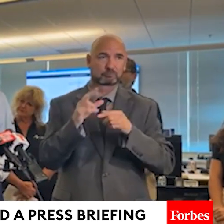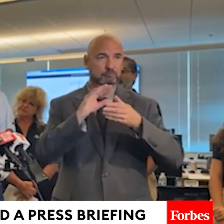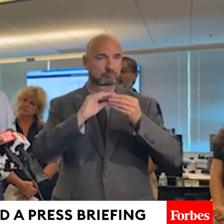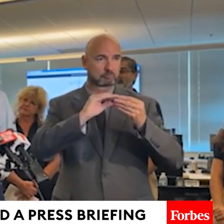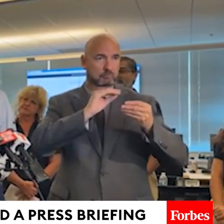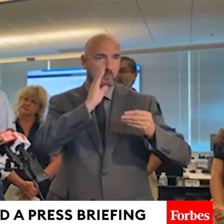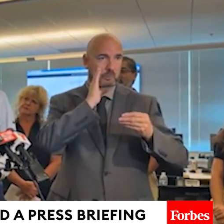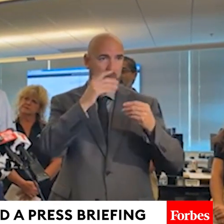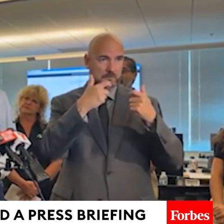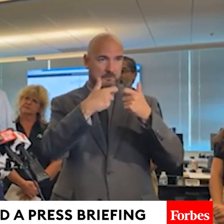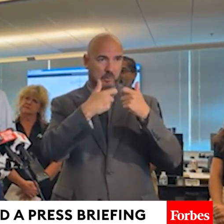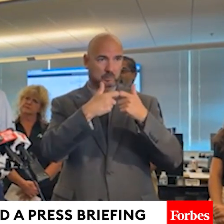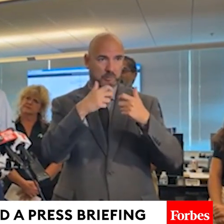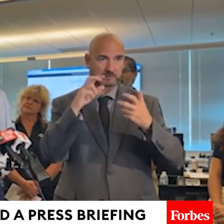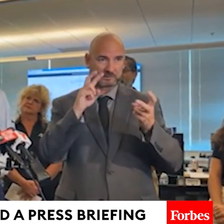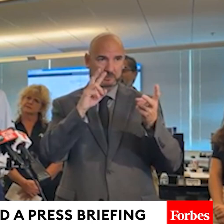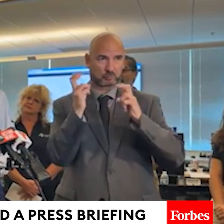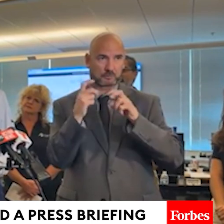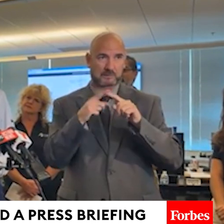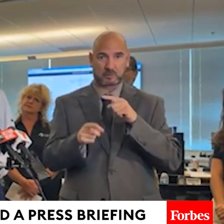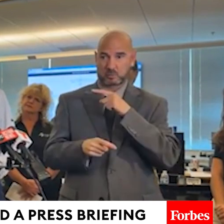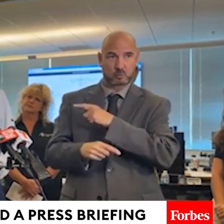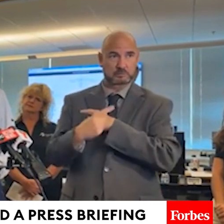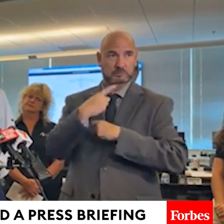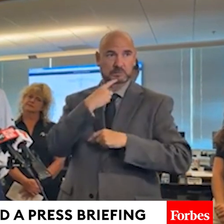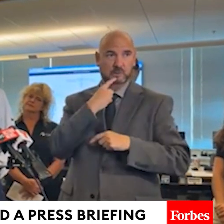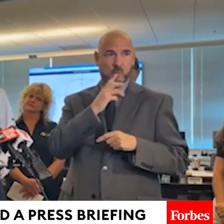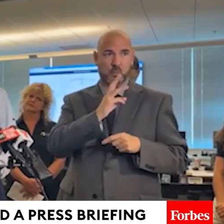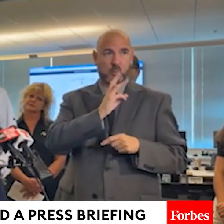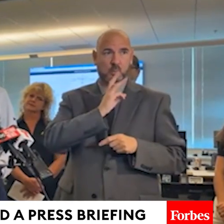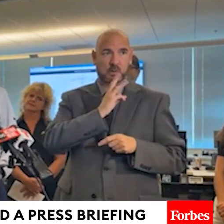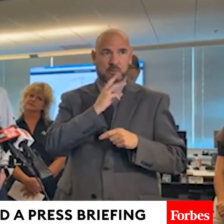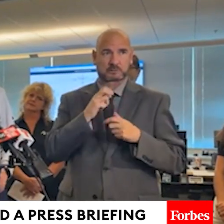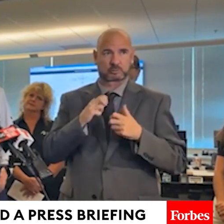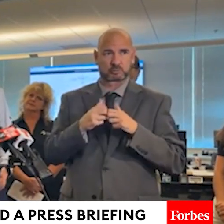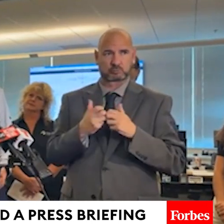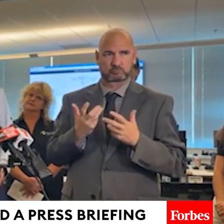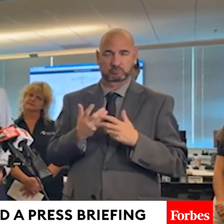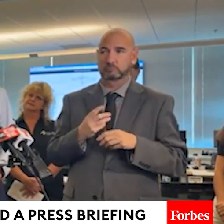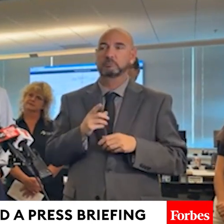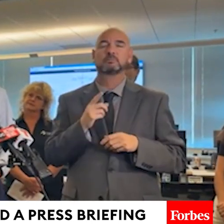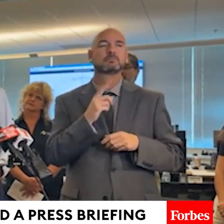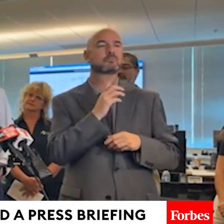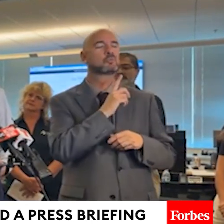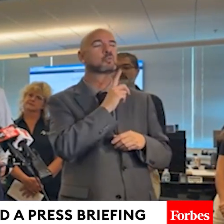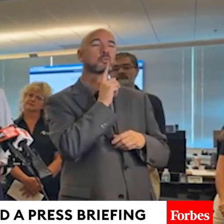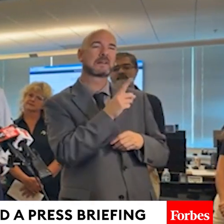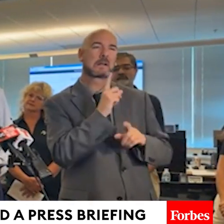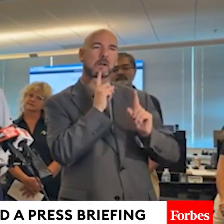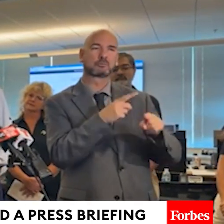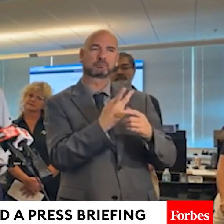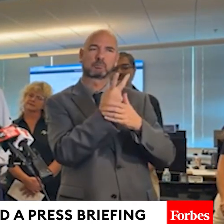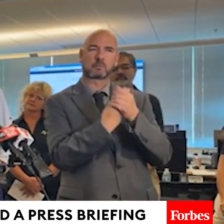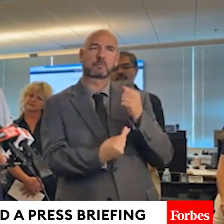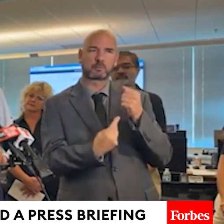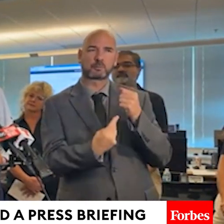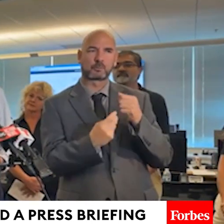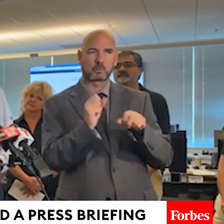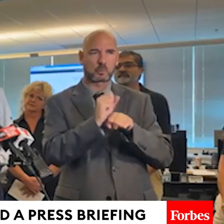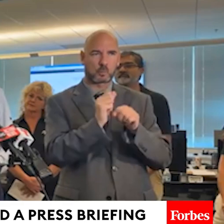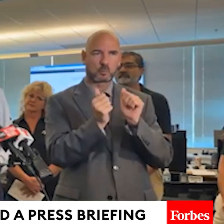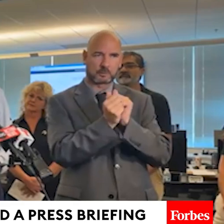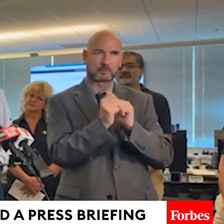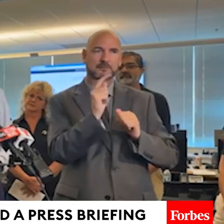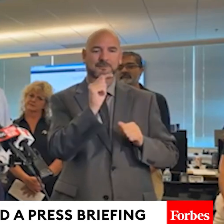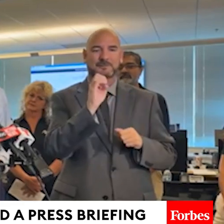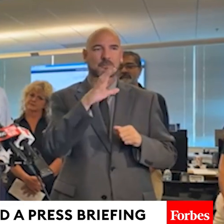flood issue. Do you know which is which, or could it be both? It's both. They're waiting, they're working with TICO to get the port back up,